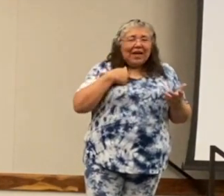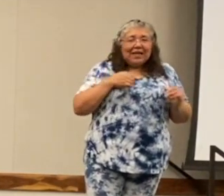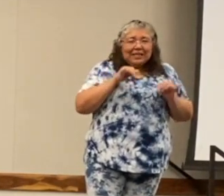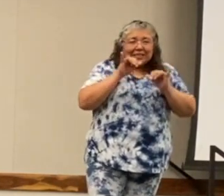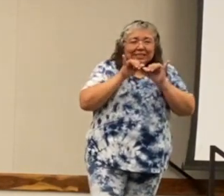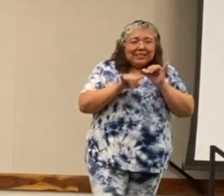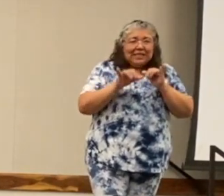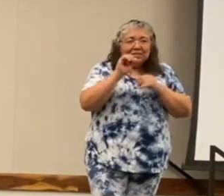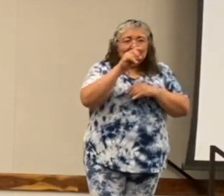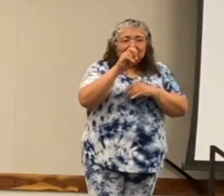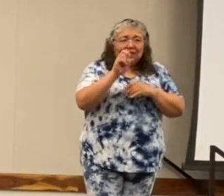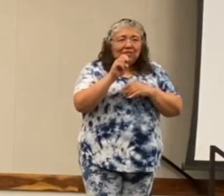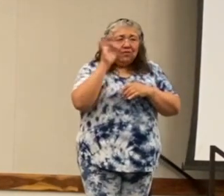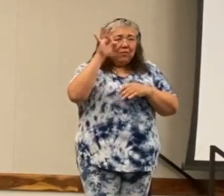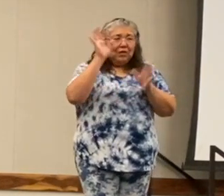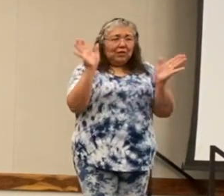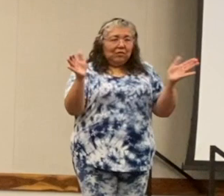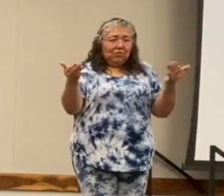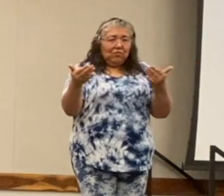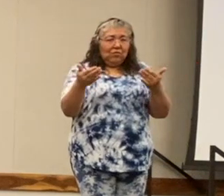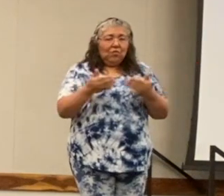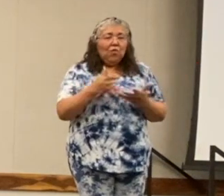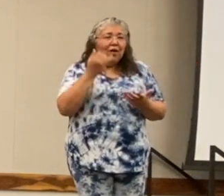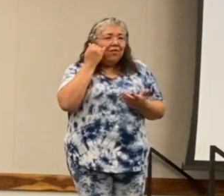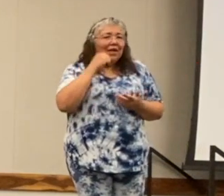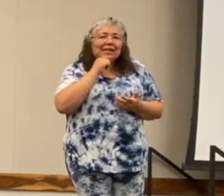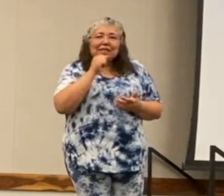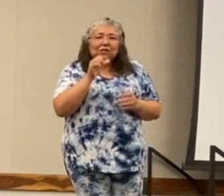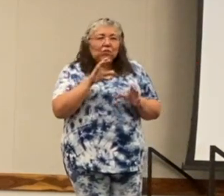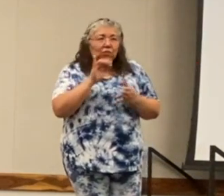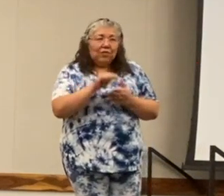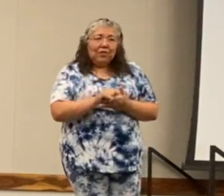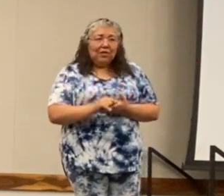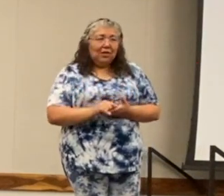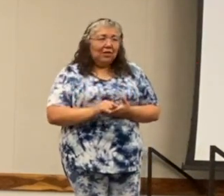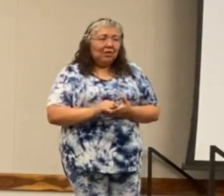in Steve's ministry room? What if I didn't do that?